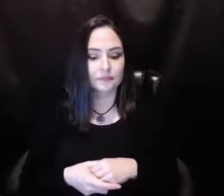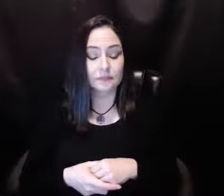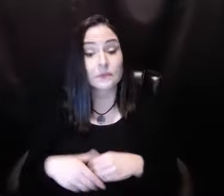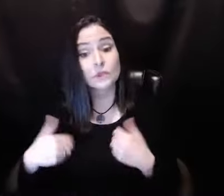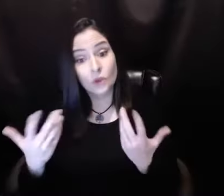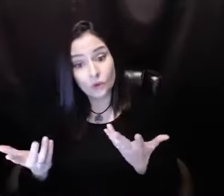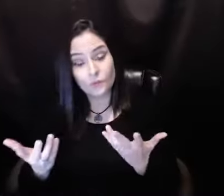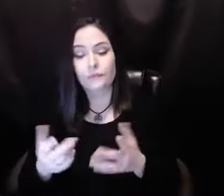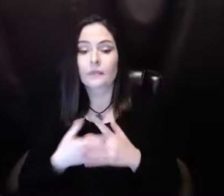So,